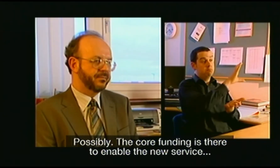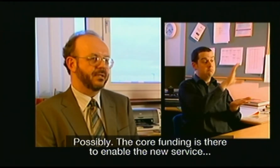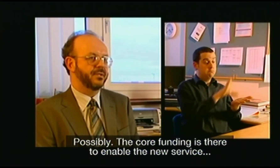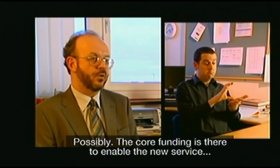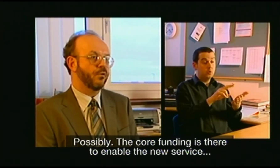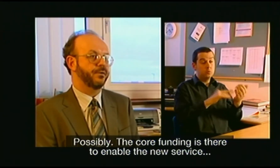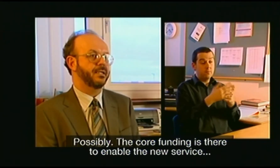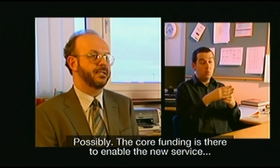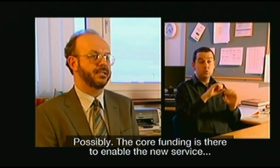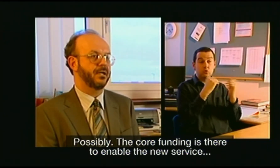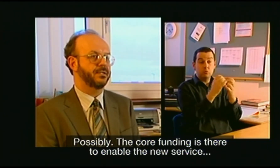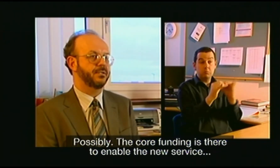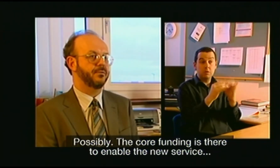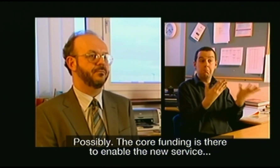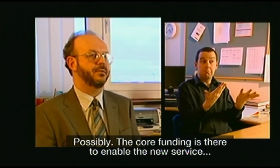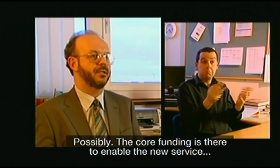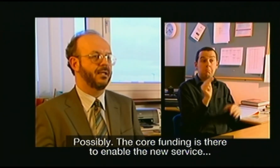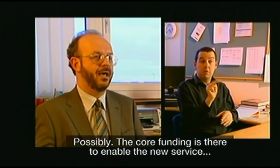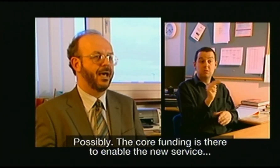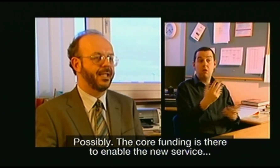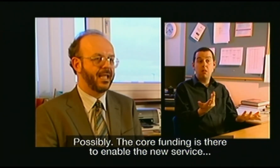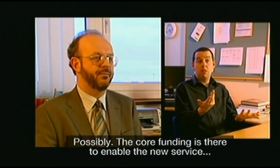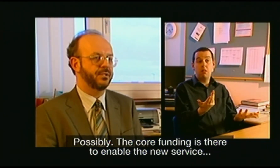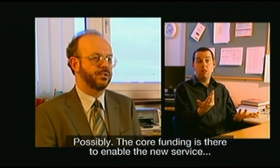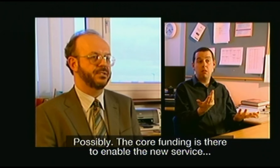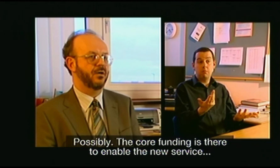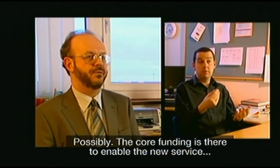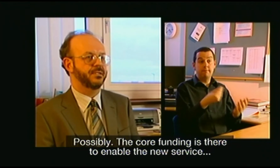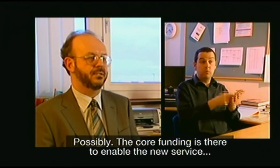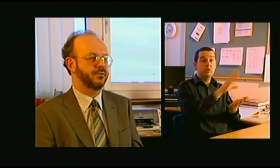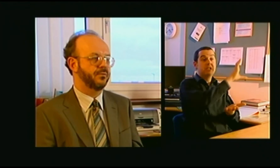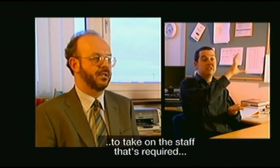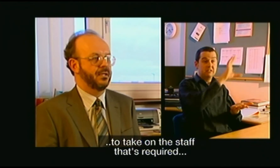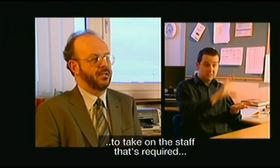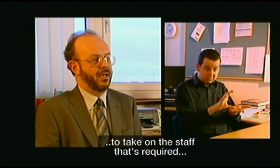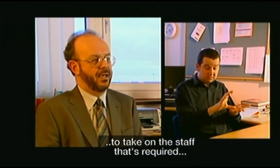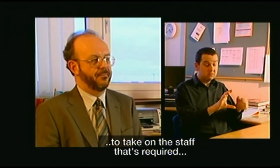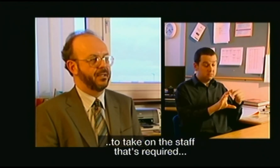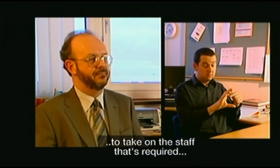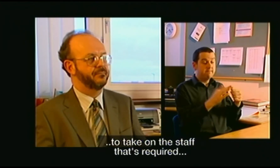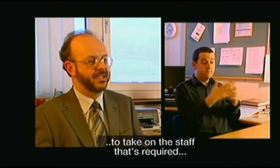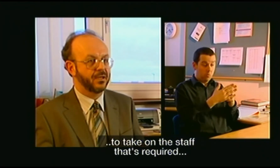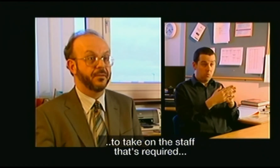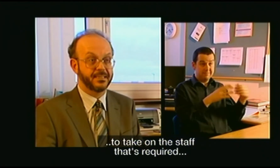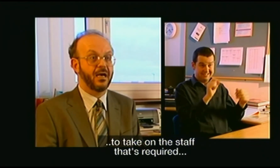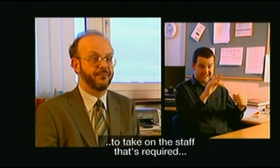Possibly. I mean, the core funding is there to enable the new service to take on the staff